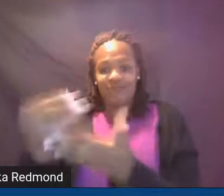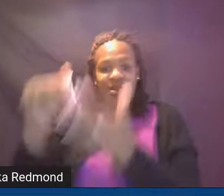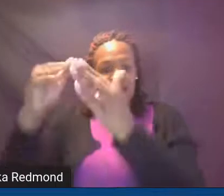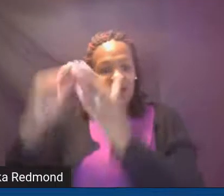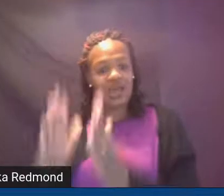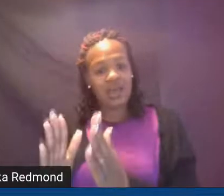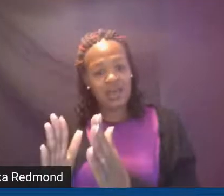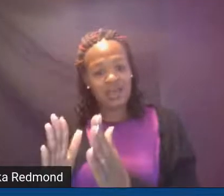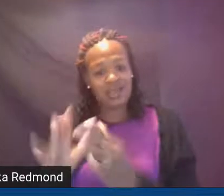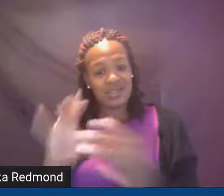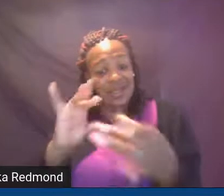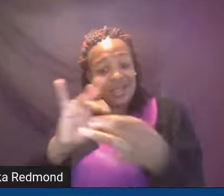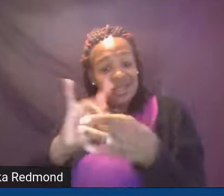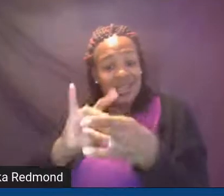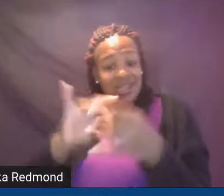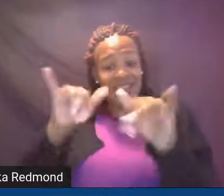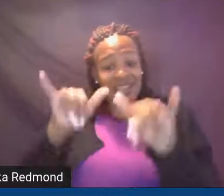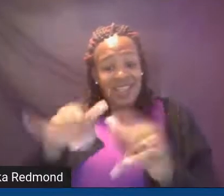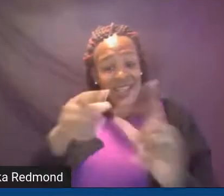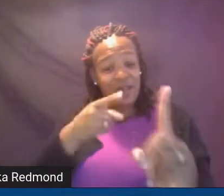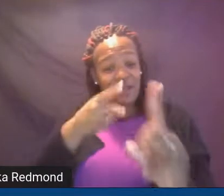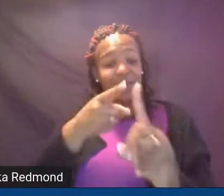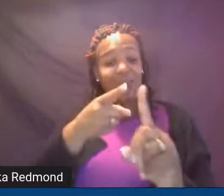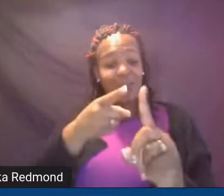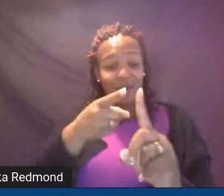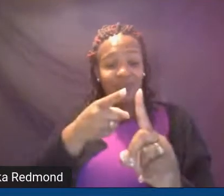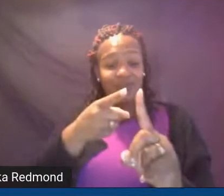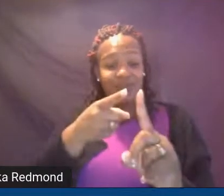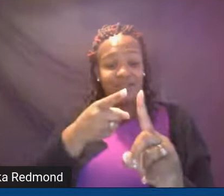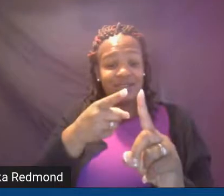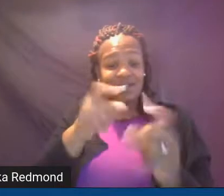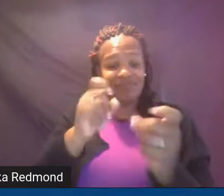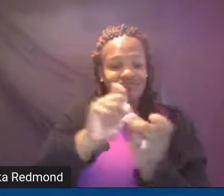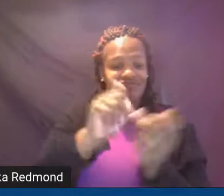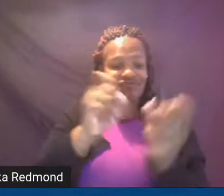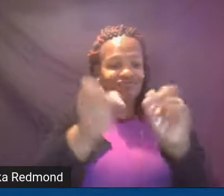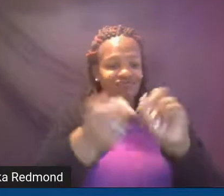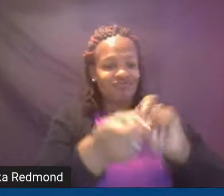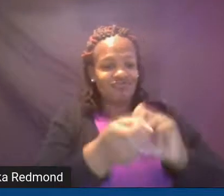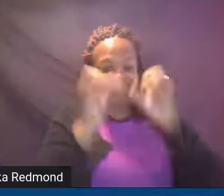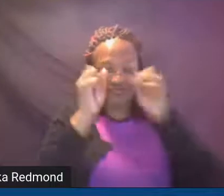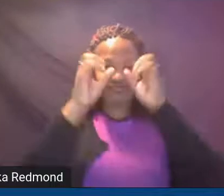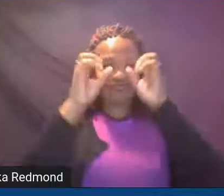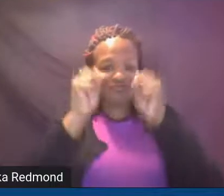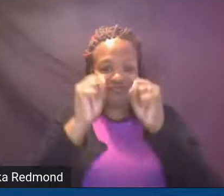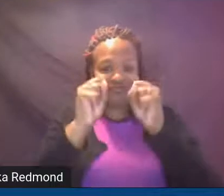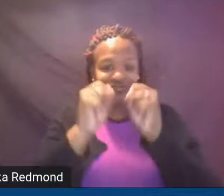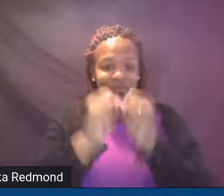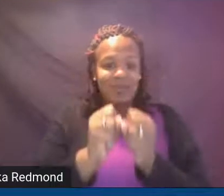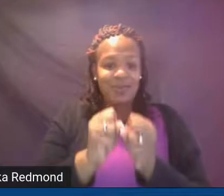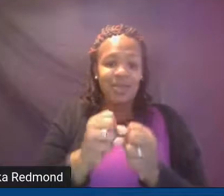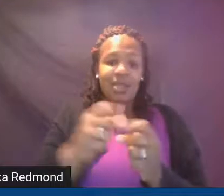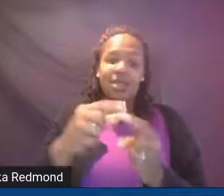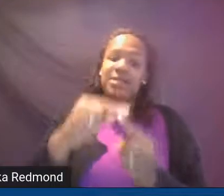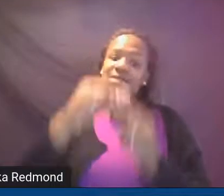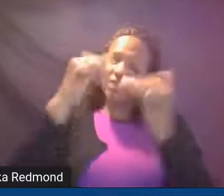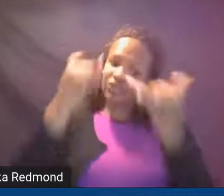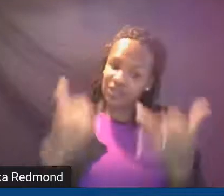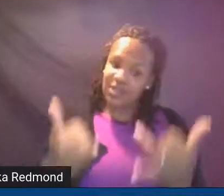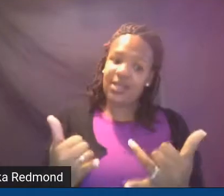is really going to be some of the differentiation between businesses that succeed and businesses that don't, you know,